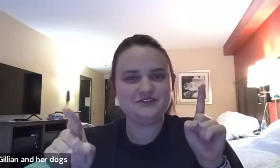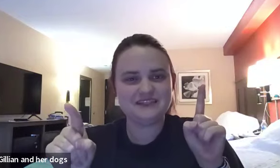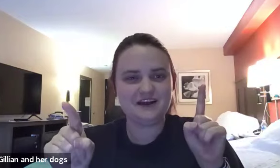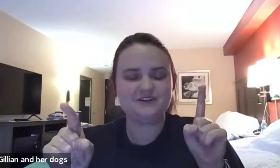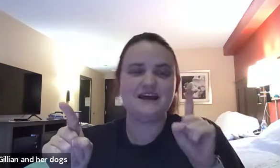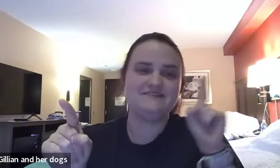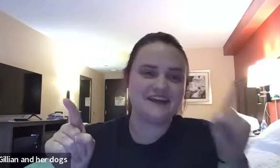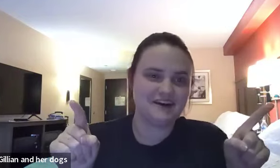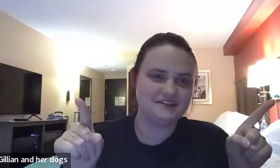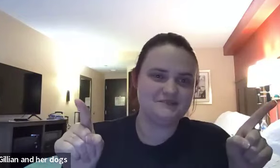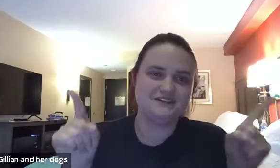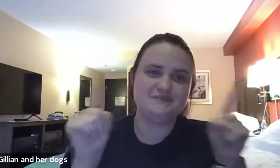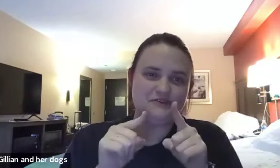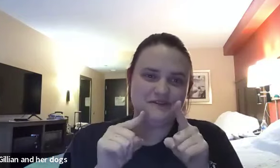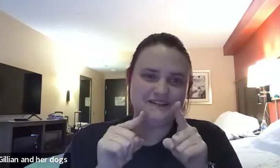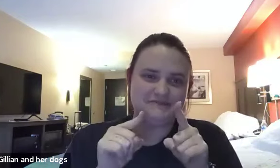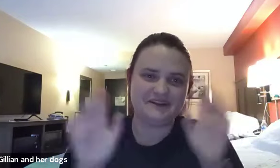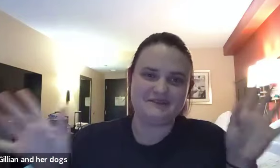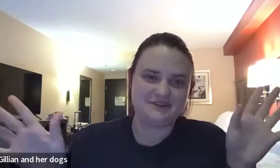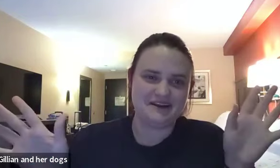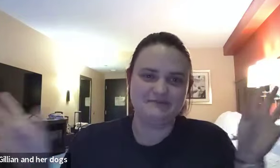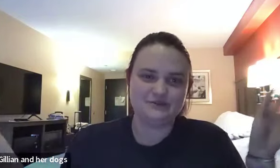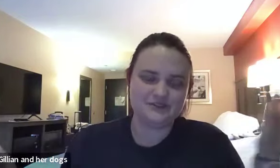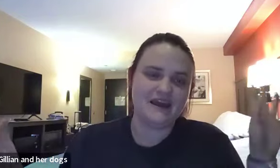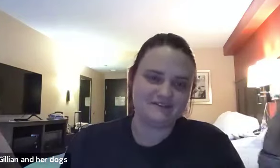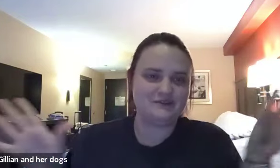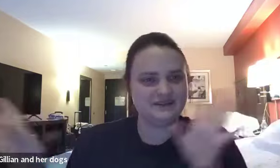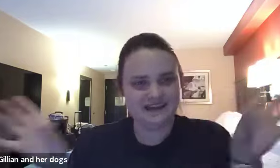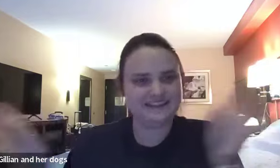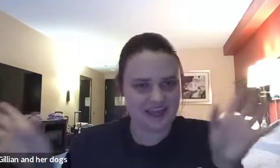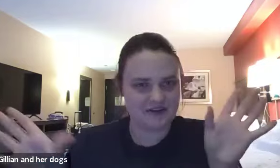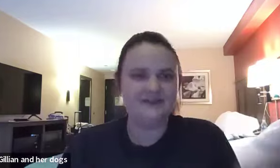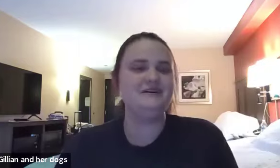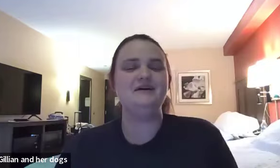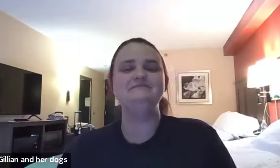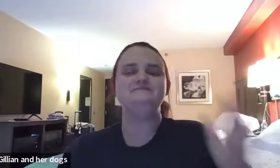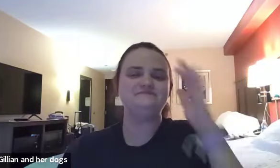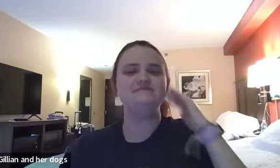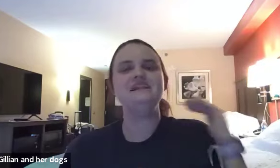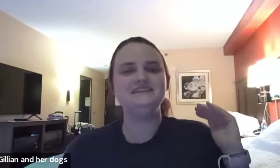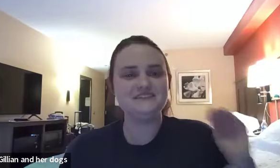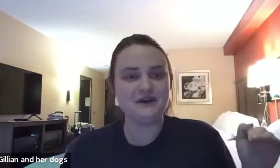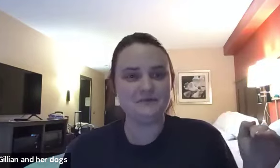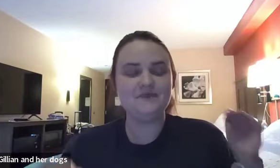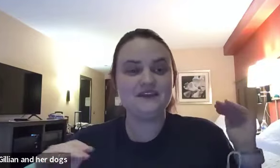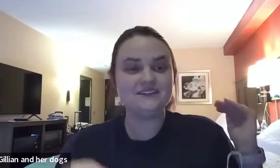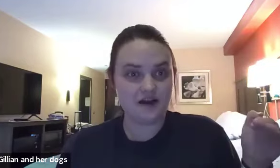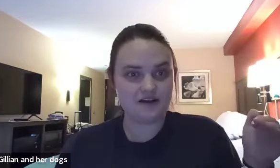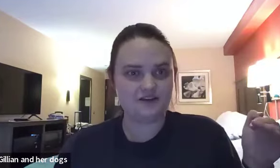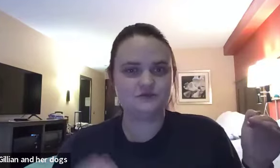did tacos, I have to add hot dogs because they both are very similar. I'm sorry. Those two have to go kind of together. So tacos, what you're